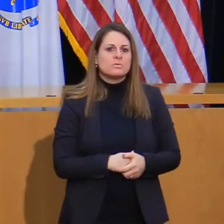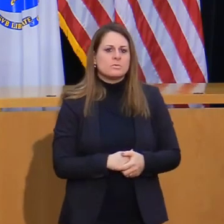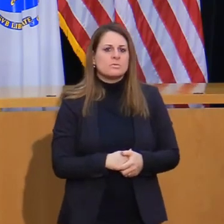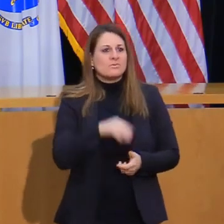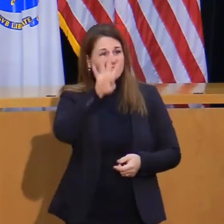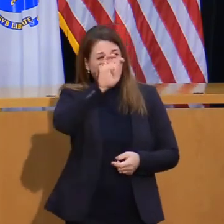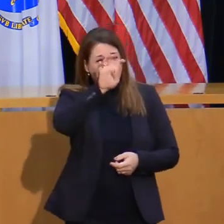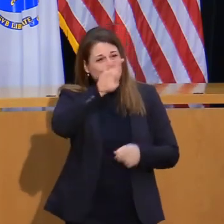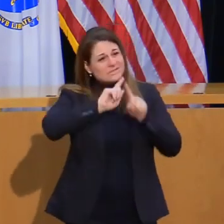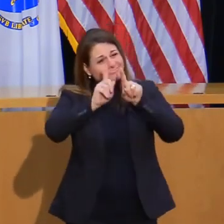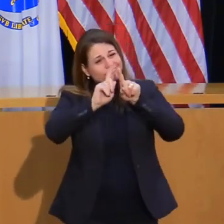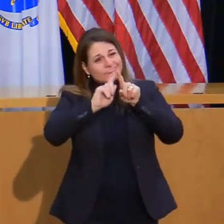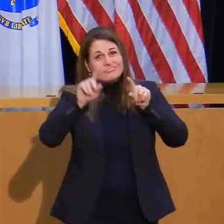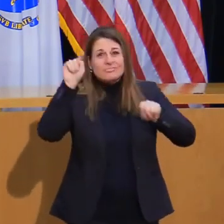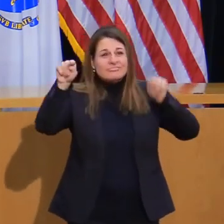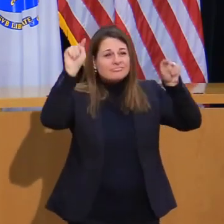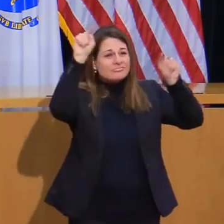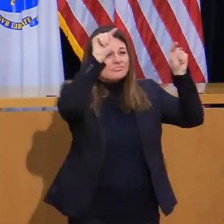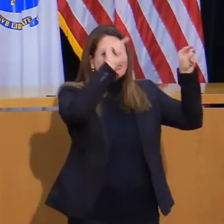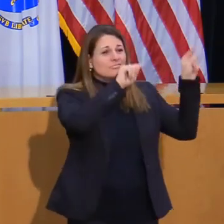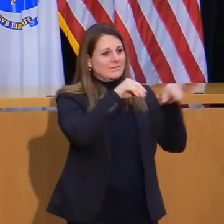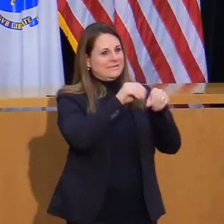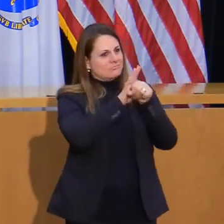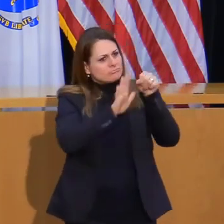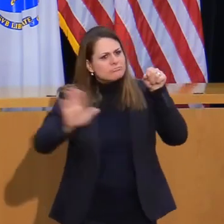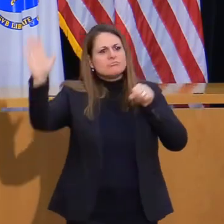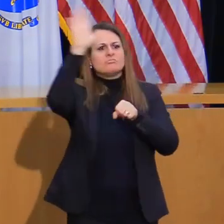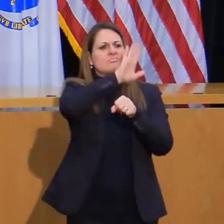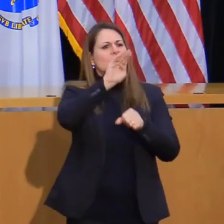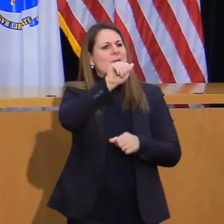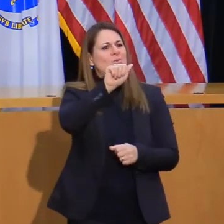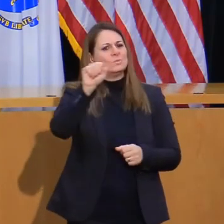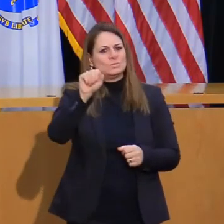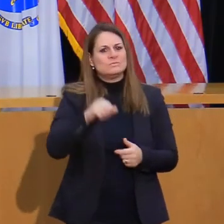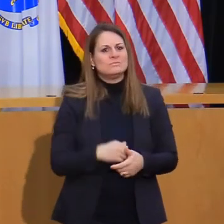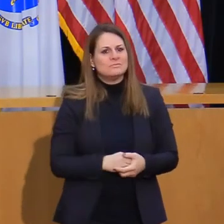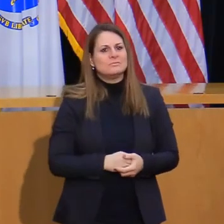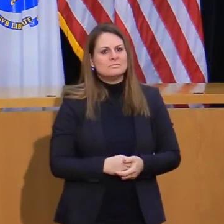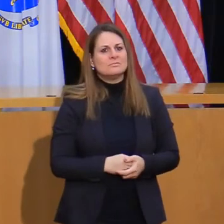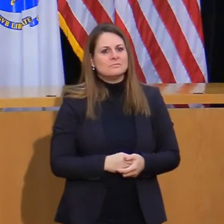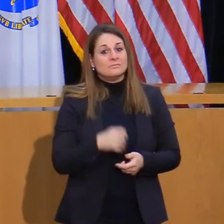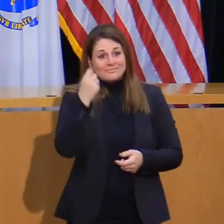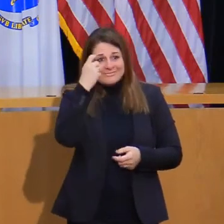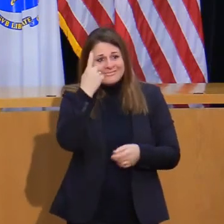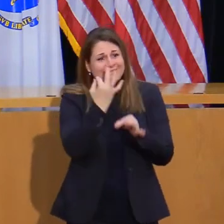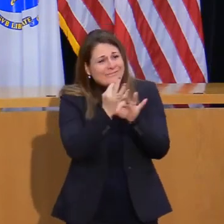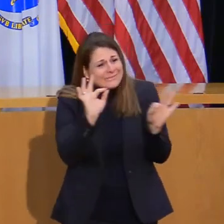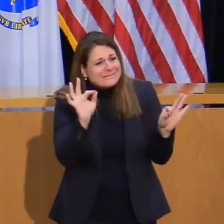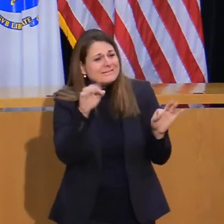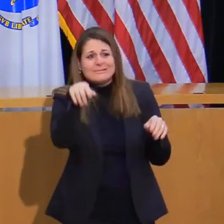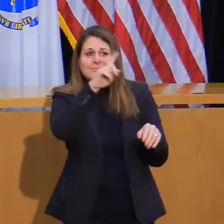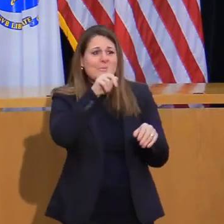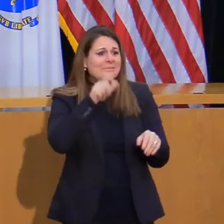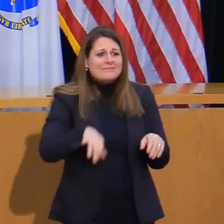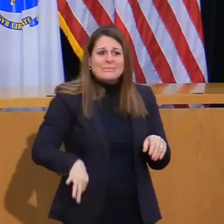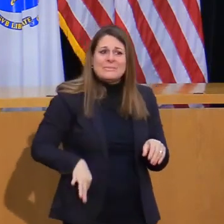Free testing is widely available, including at the Stop the Spread sites, which we've extended through the end of June.